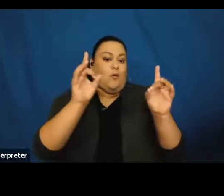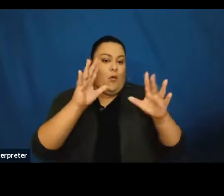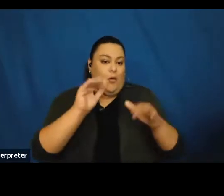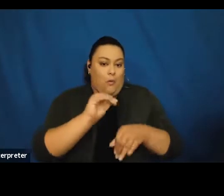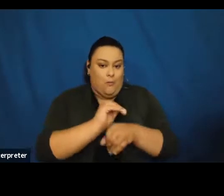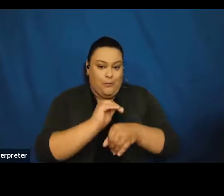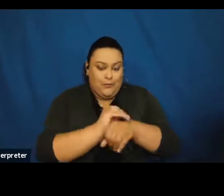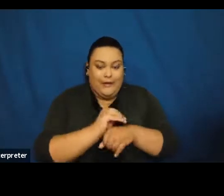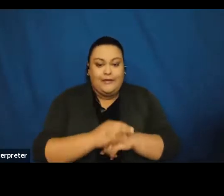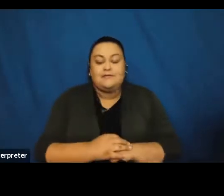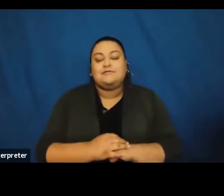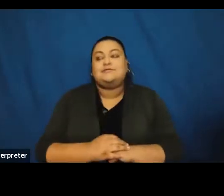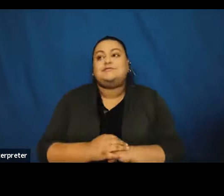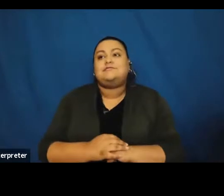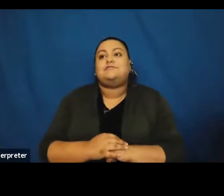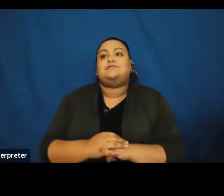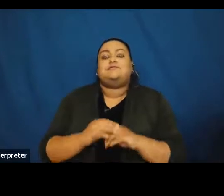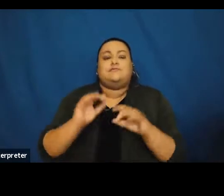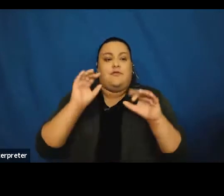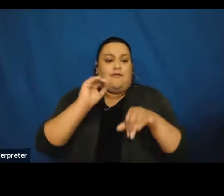of terrorism, and